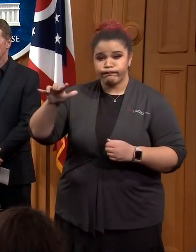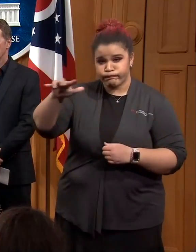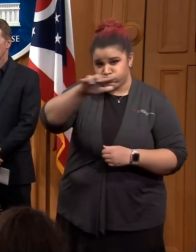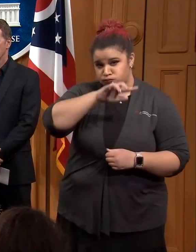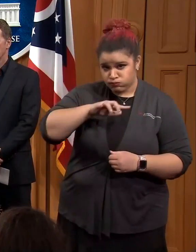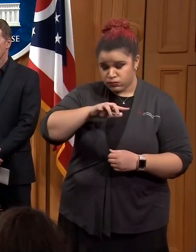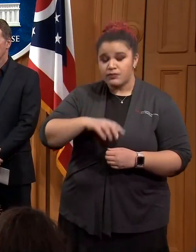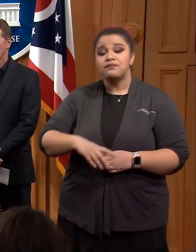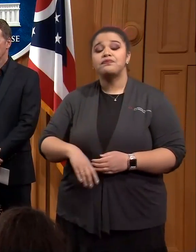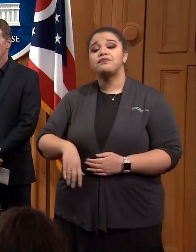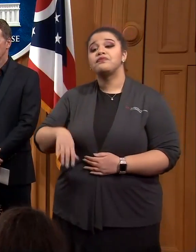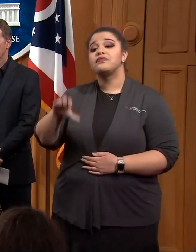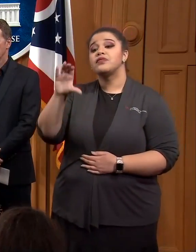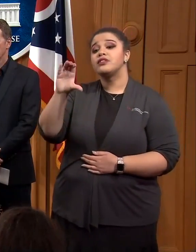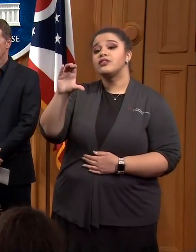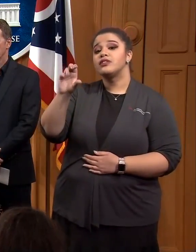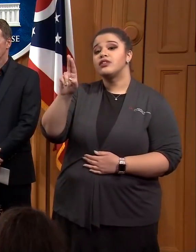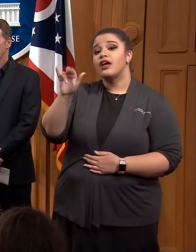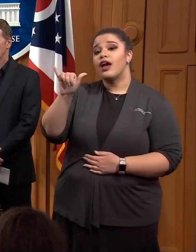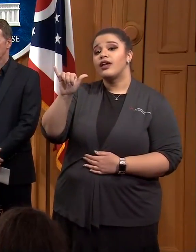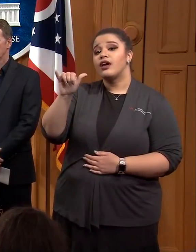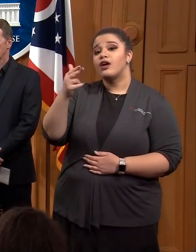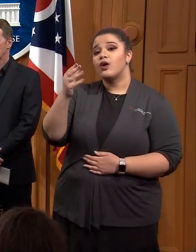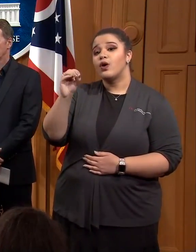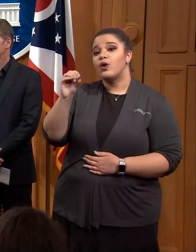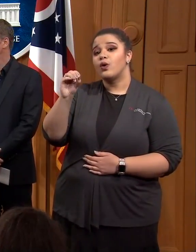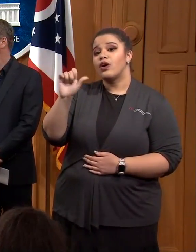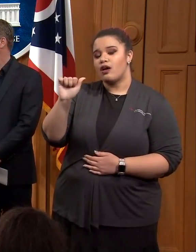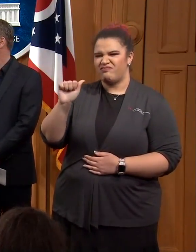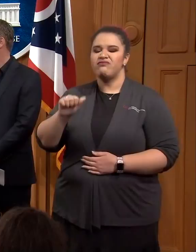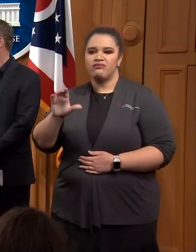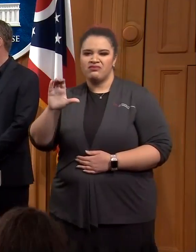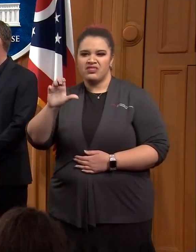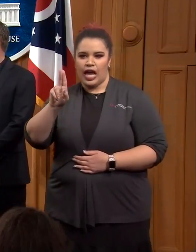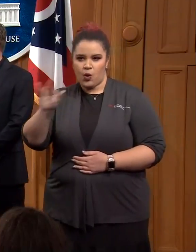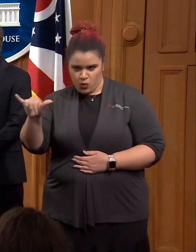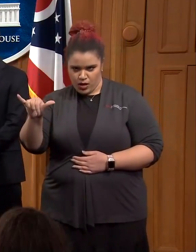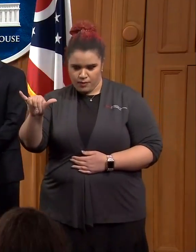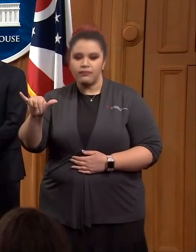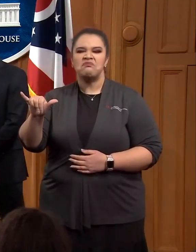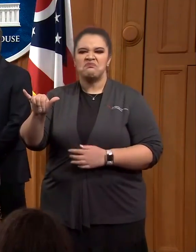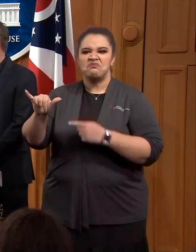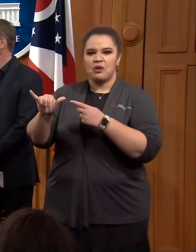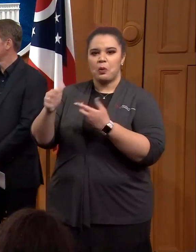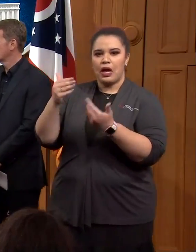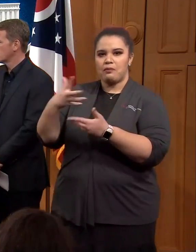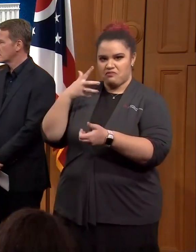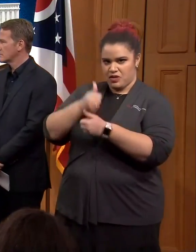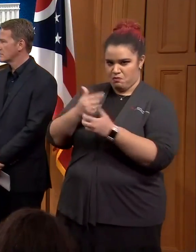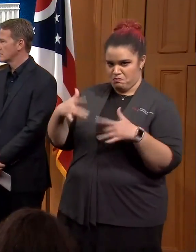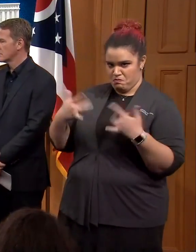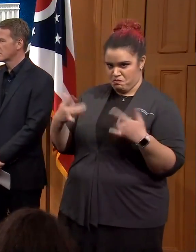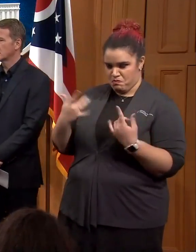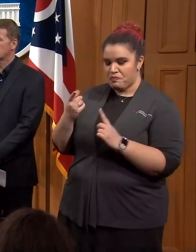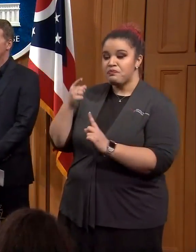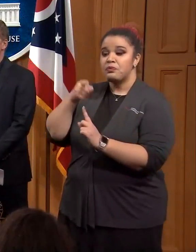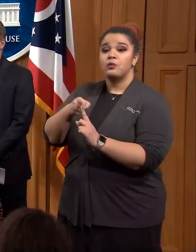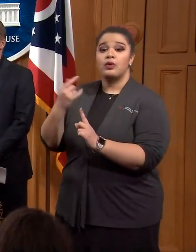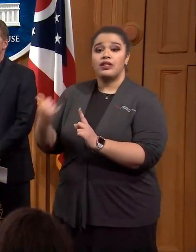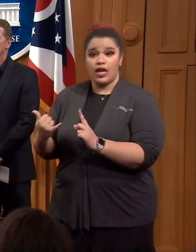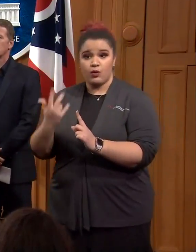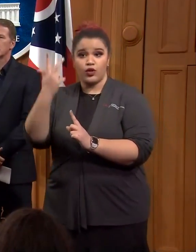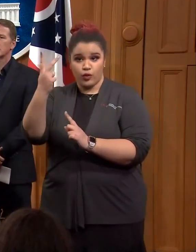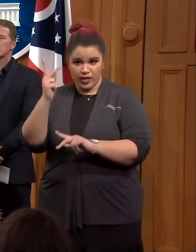In Cuyahoga, I'm going to give you a quick update on that as well, and then I'll talk to you about community spread. But in Cuyahoga, we still have three people